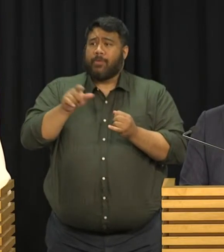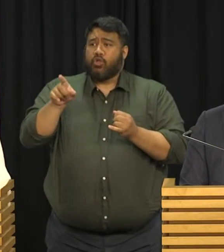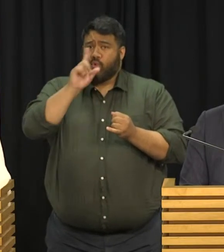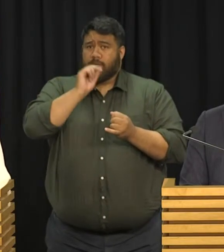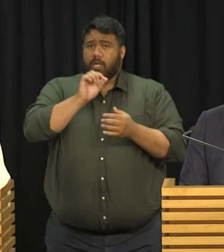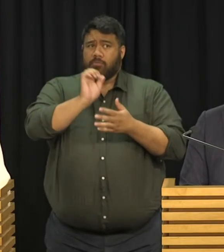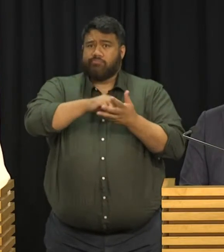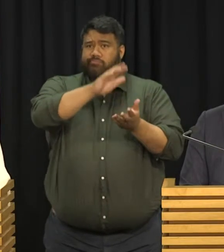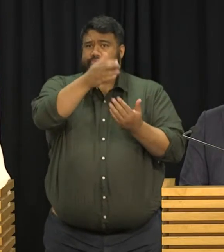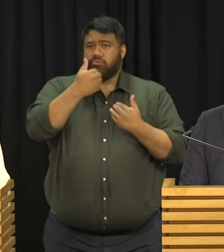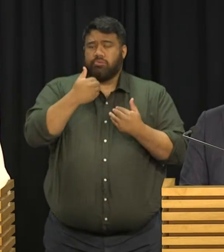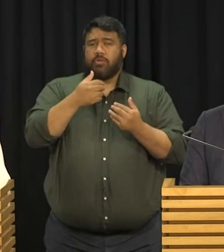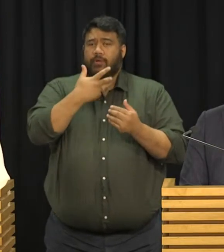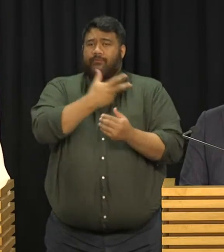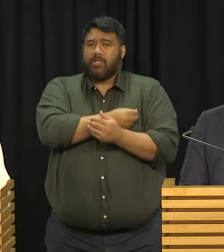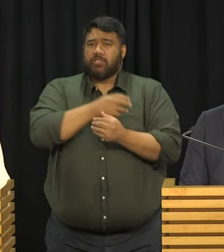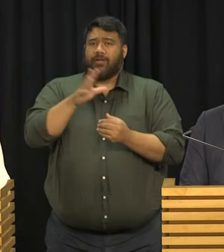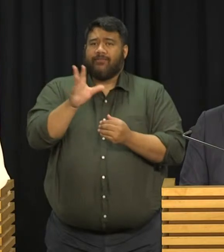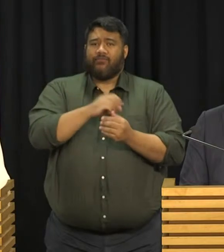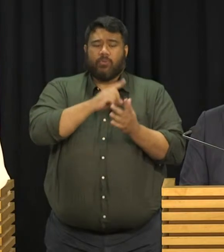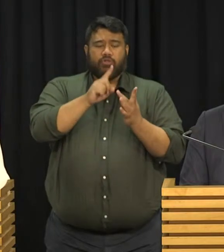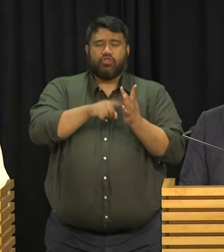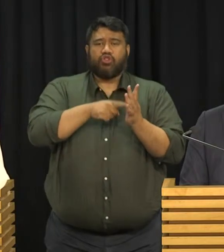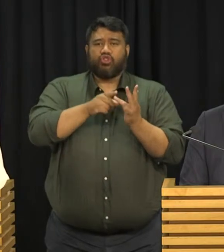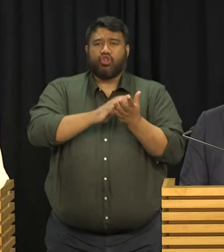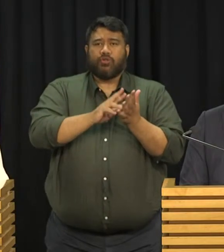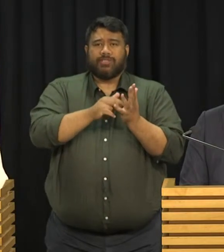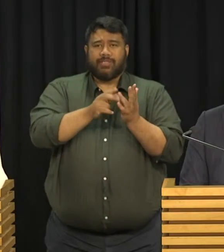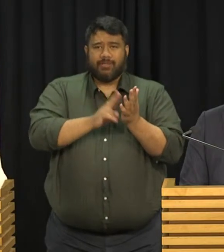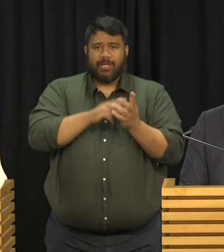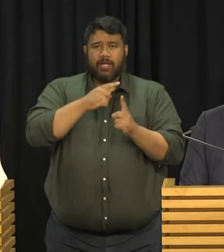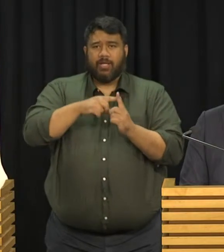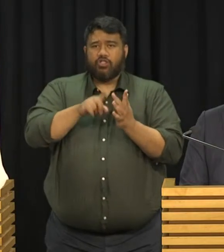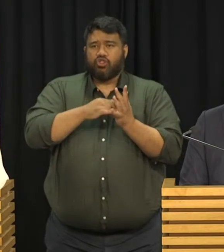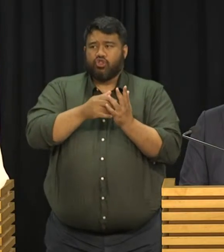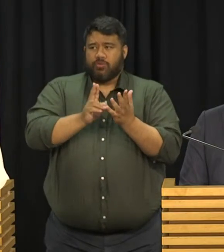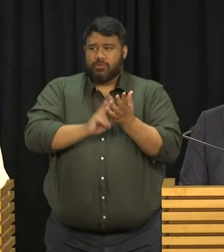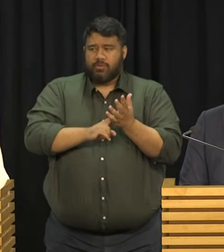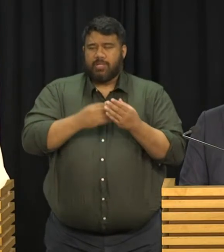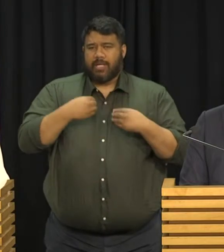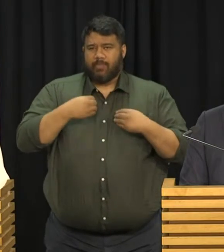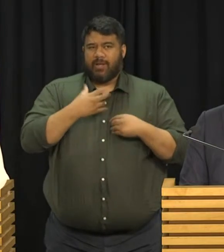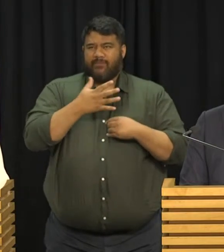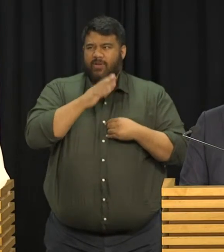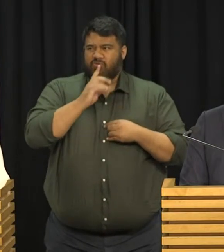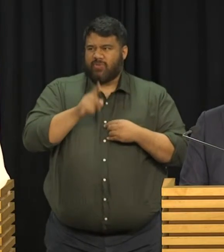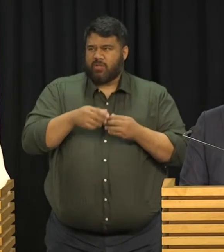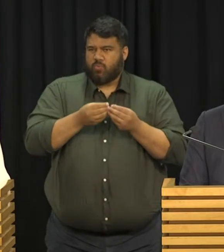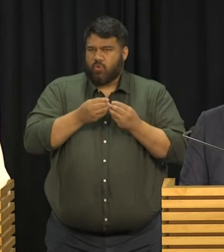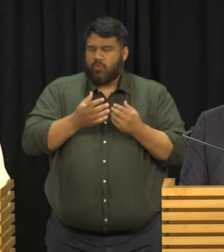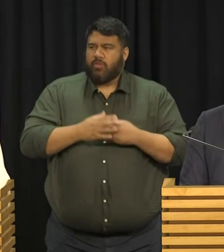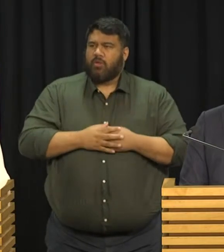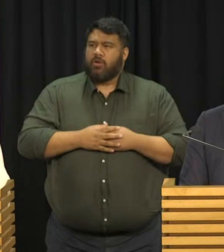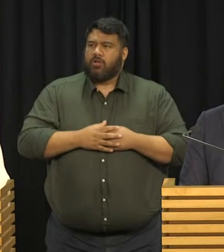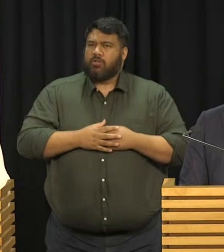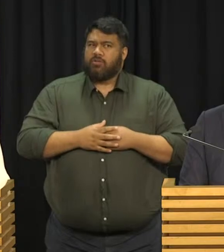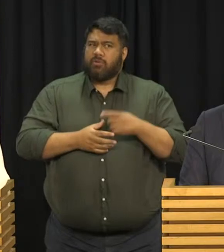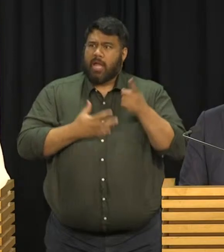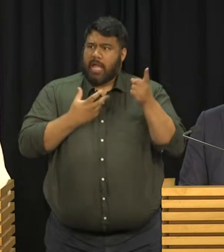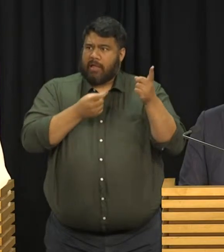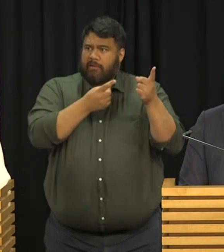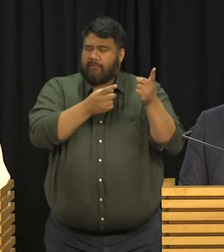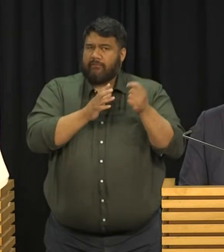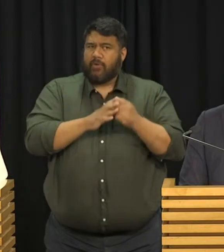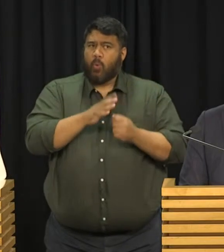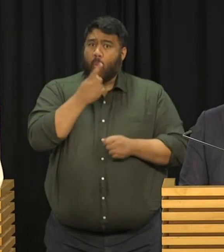injections. Yep. They've just been approved by the FDA. Yep. Why then did you prefer Pfizer with all its complications